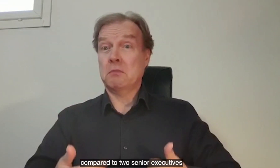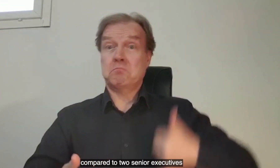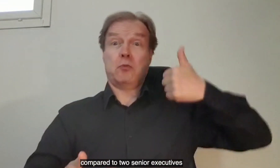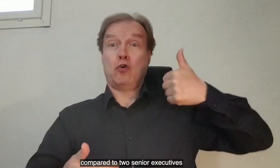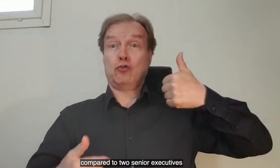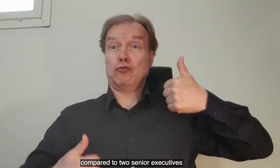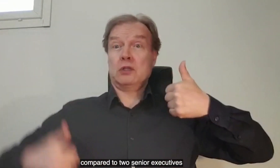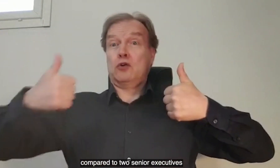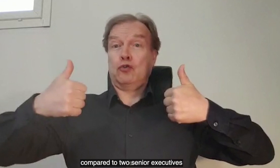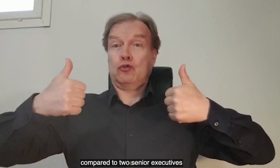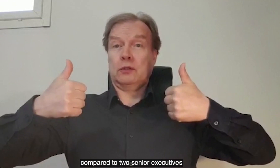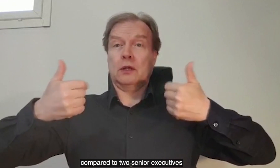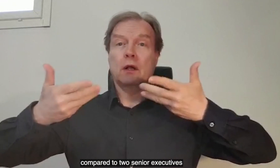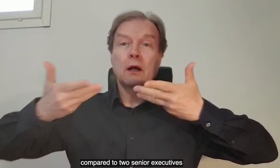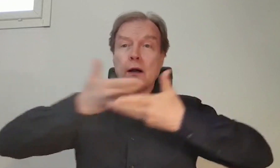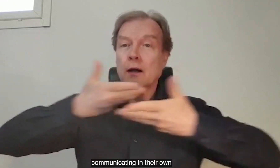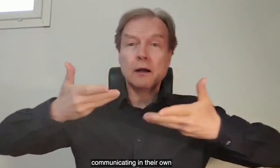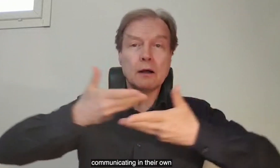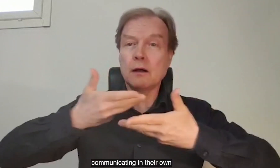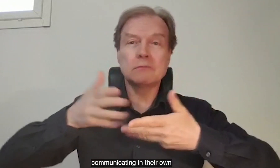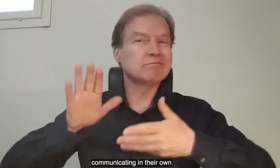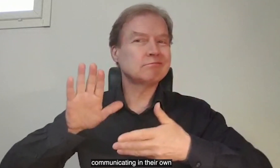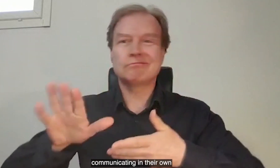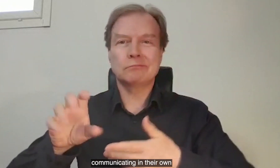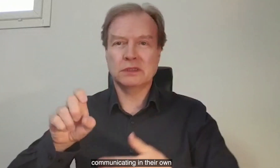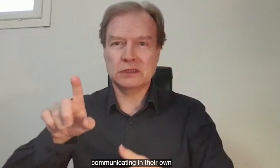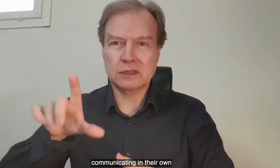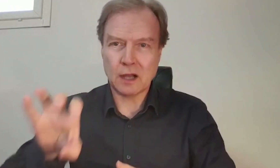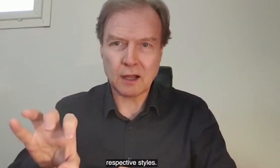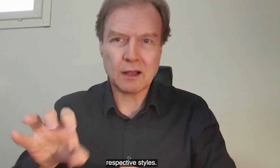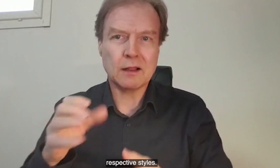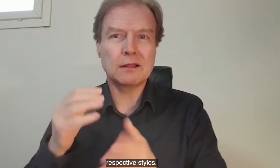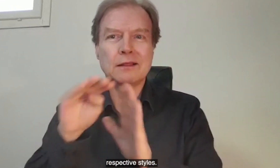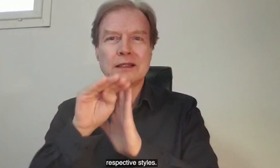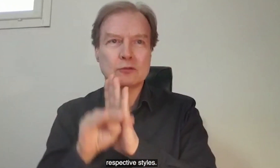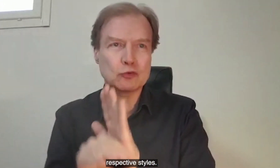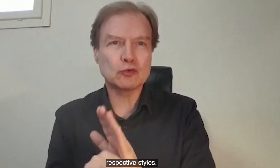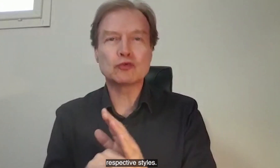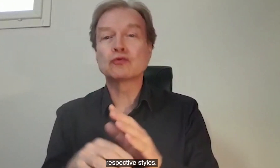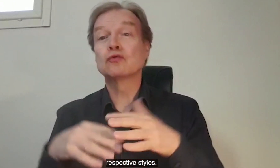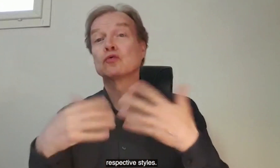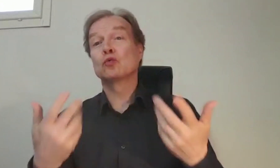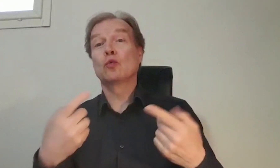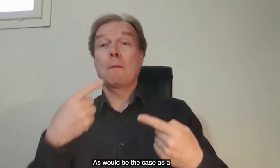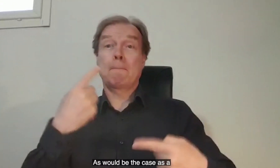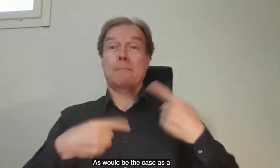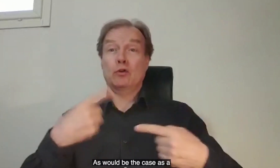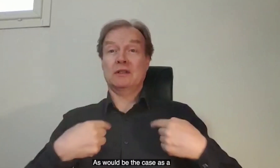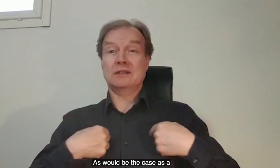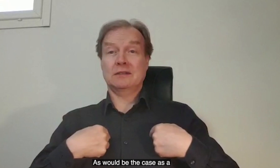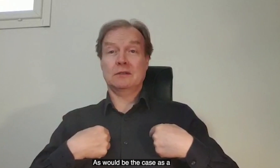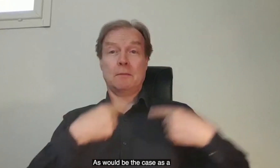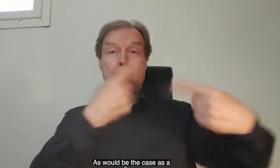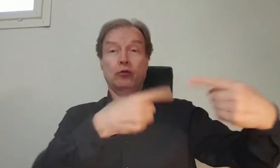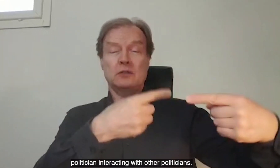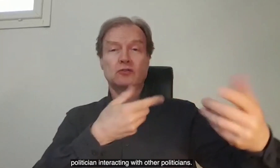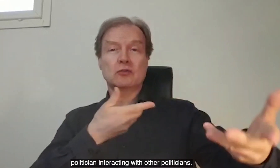an authority is drastically different when compared to two senior executives communicating in their own respective